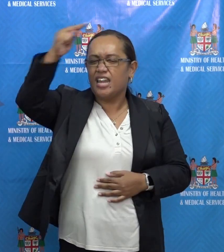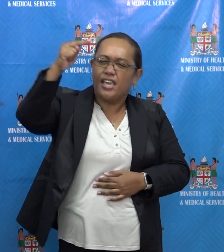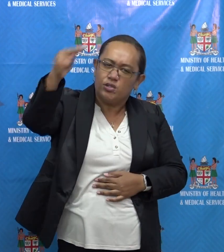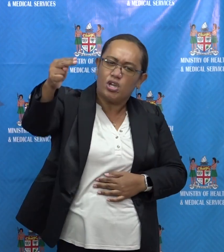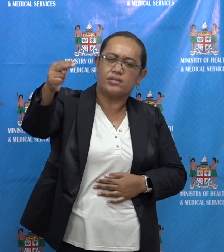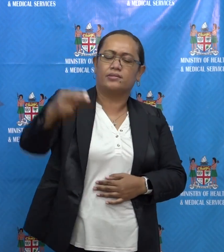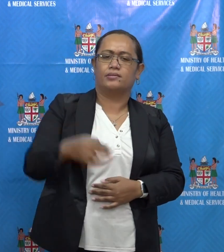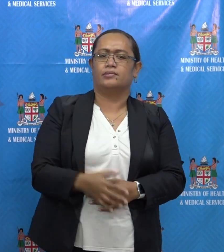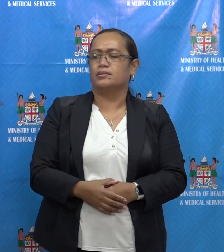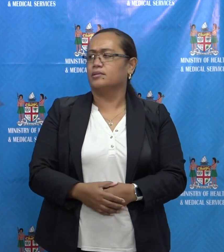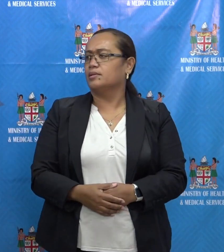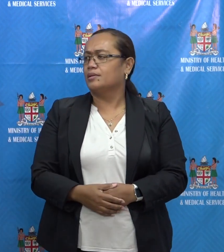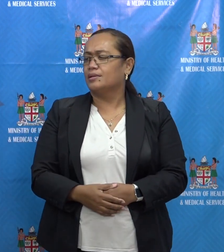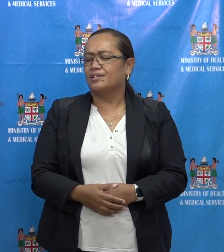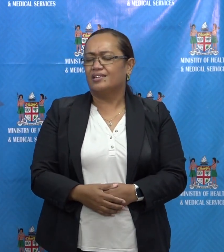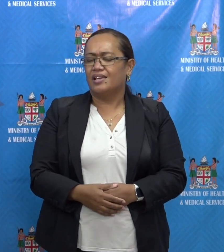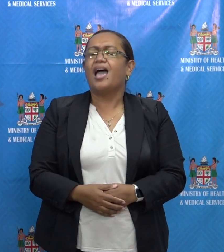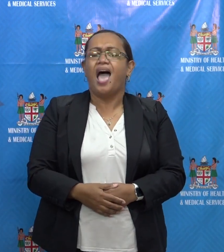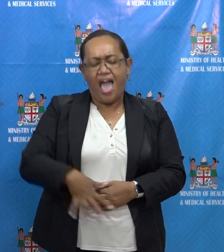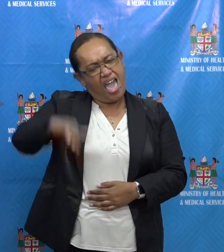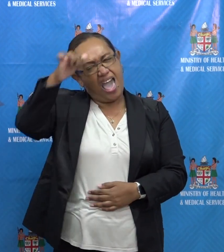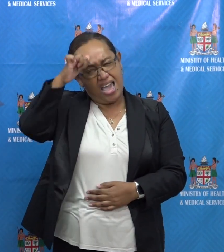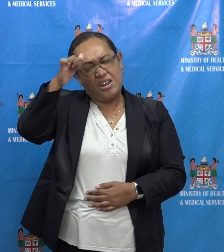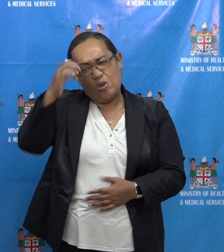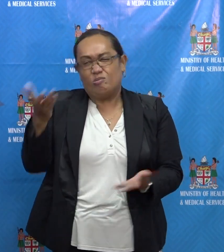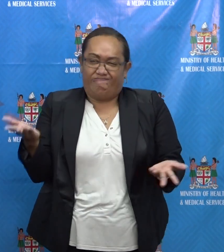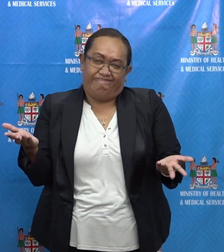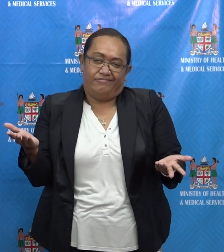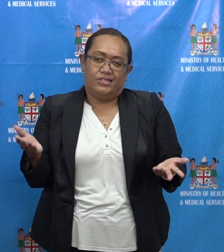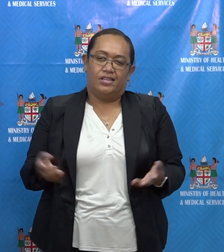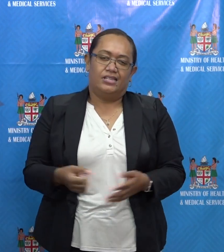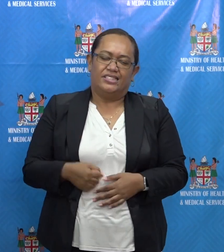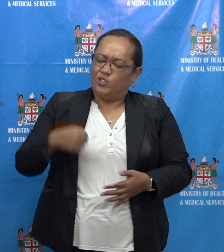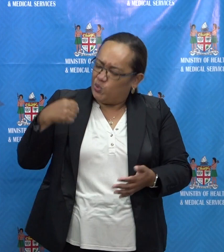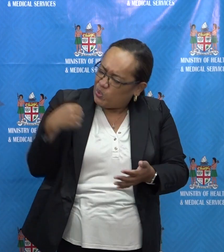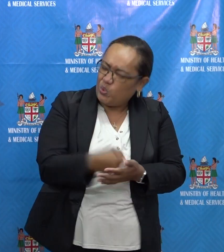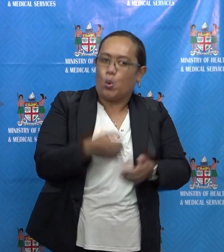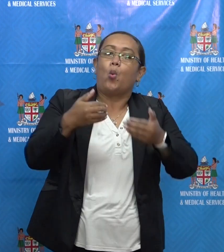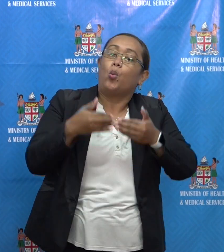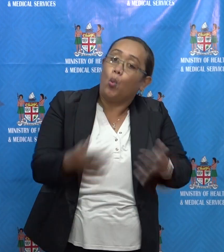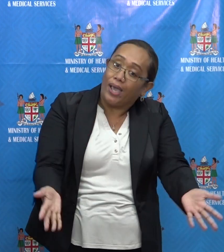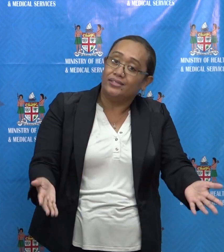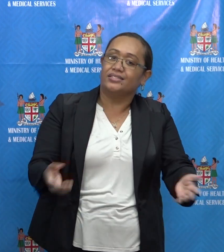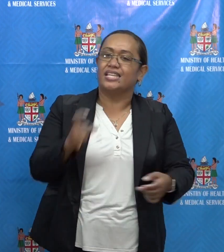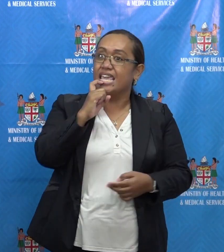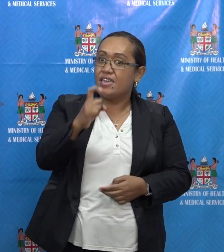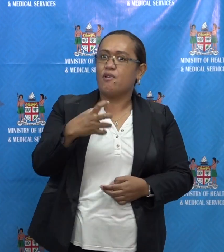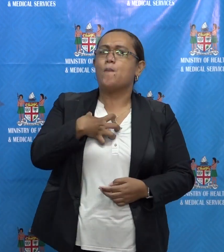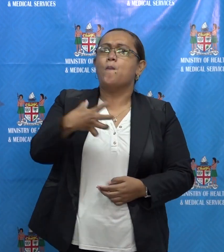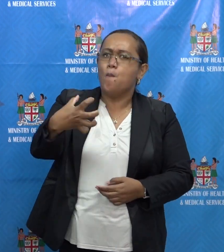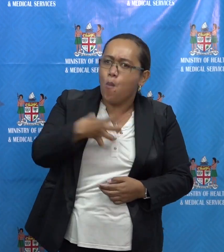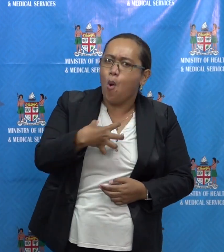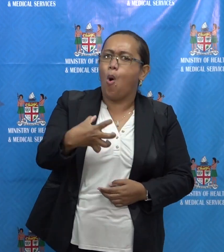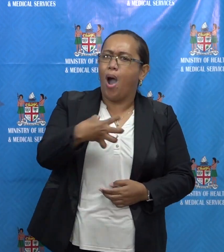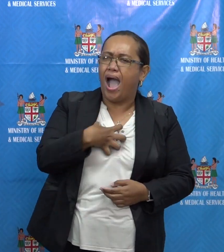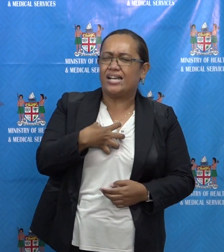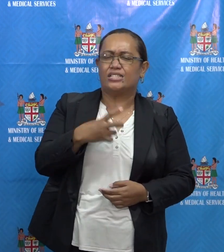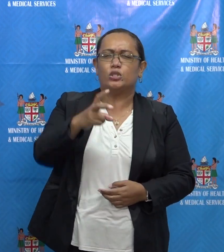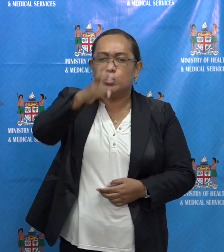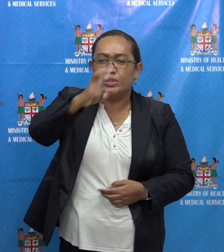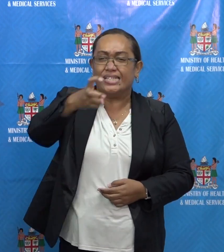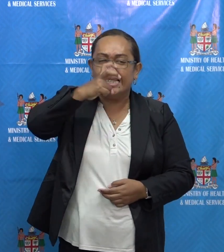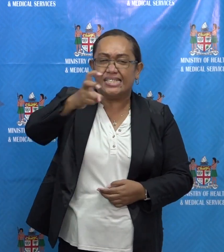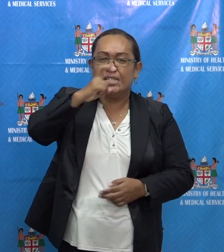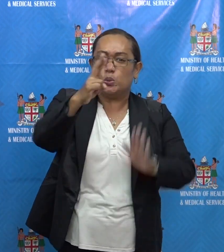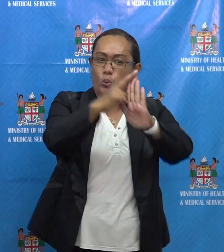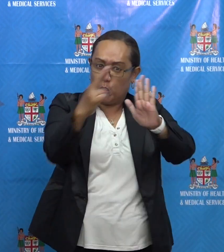So, I mean, it'll be a great pity for me if I have to start putting in more punitive measures to